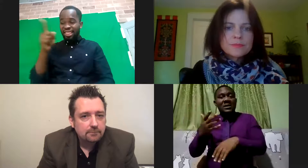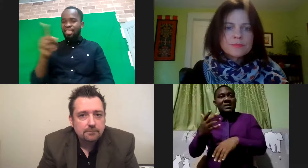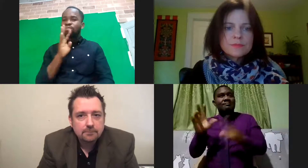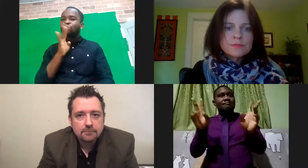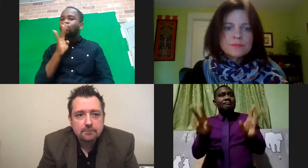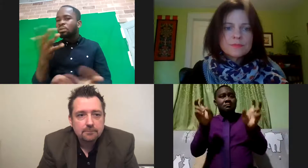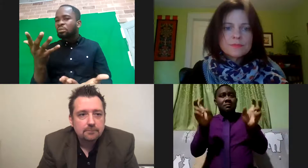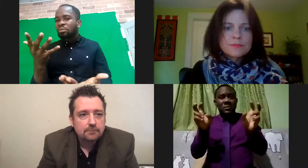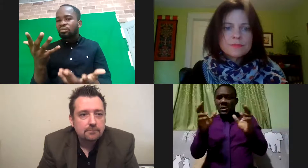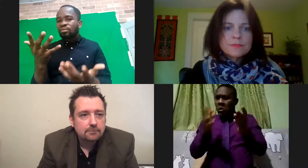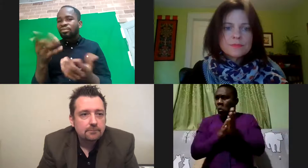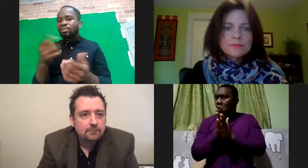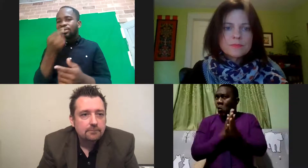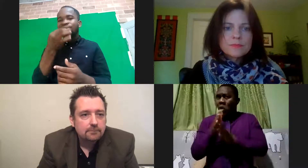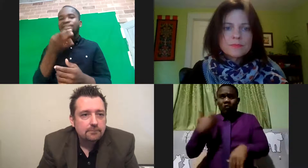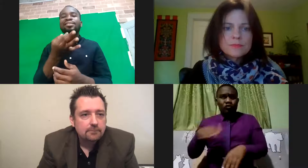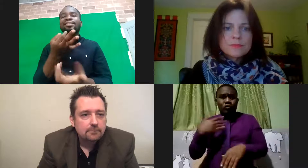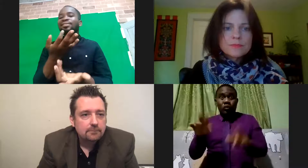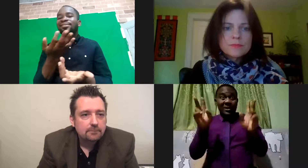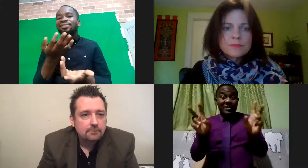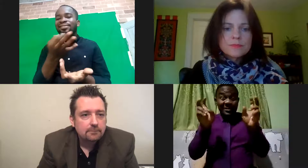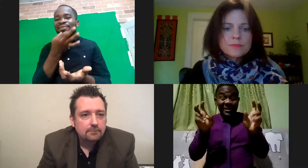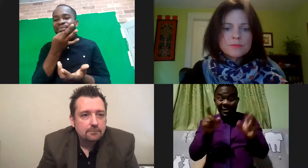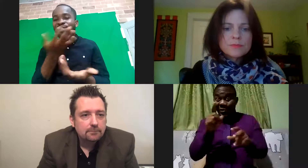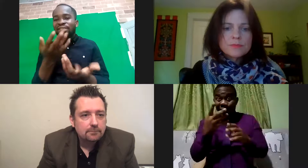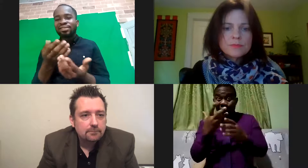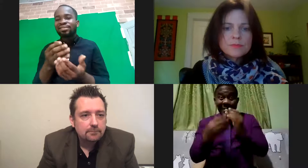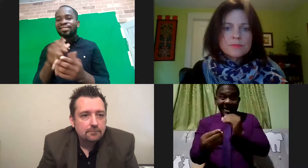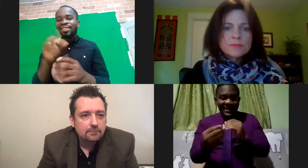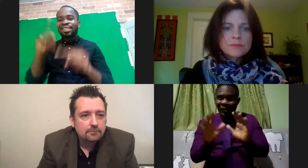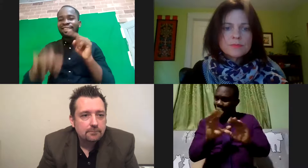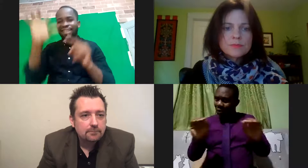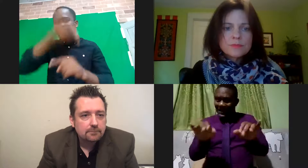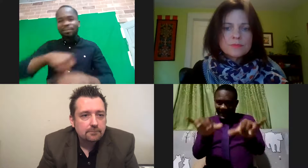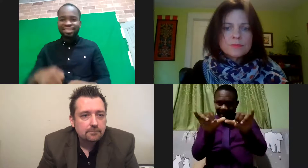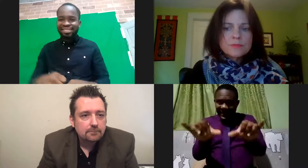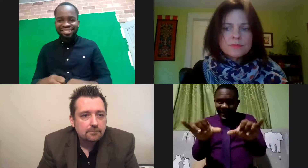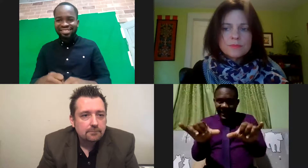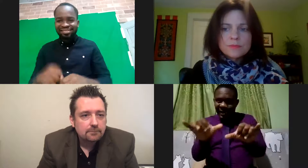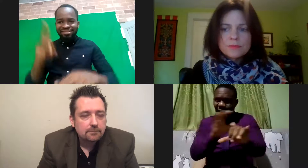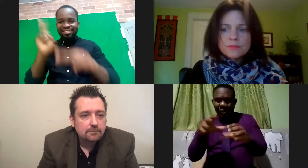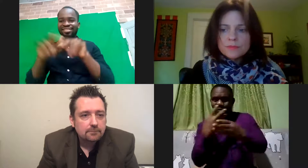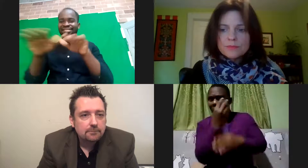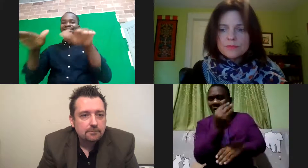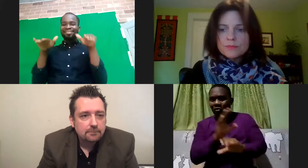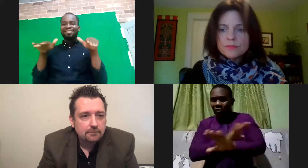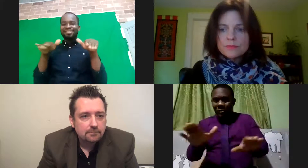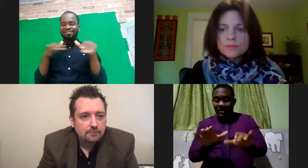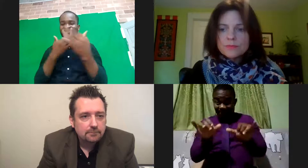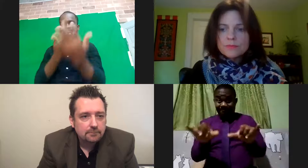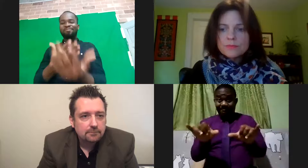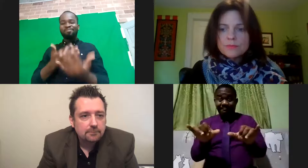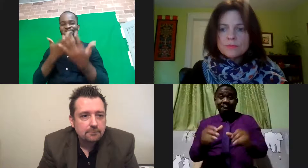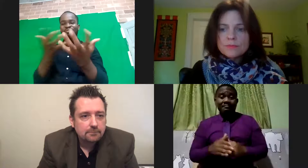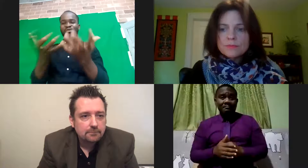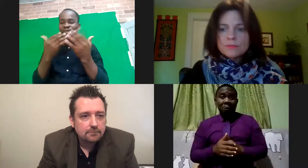very interesting topic you wouldn't like to miss. So please just stay glued on your seat. And on this moment, we would like to